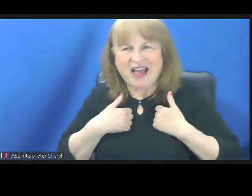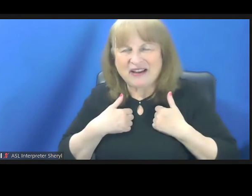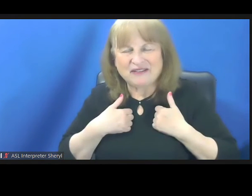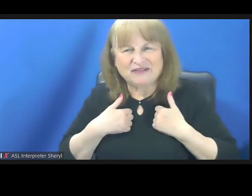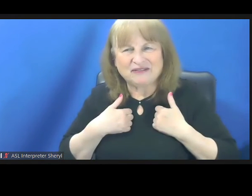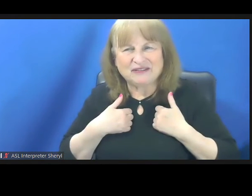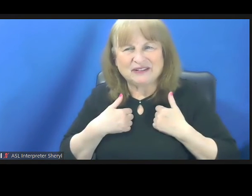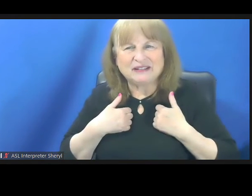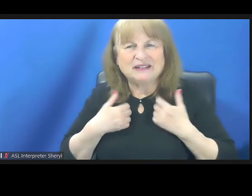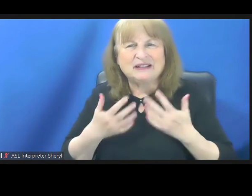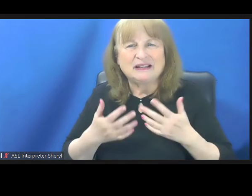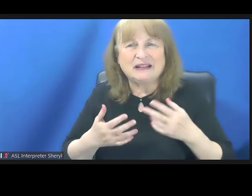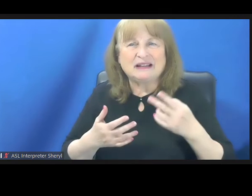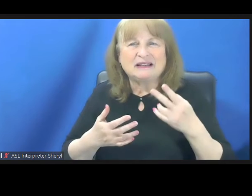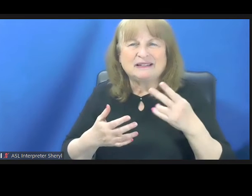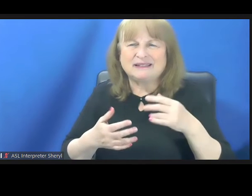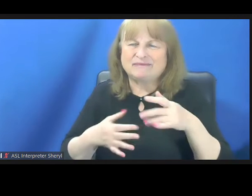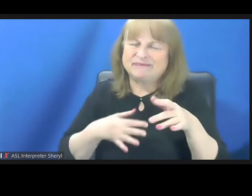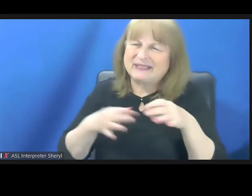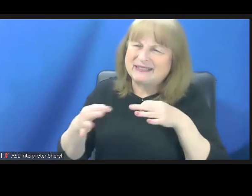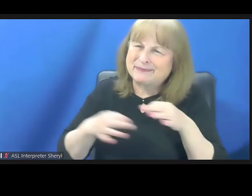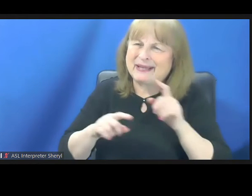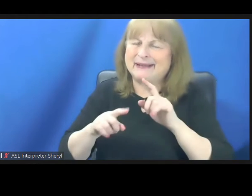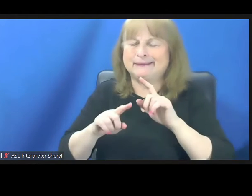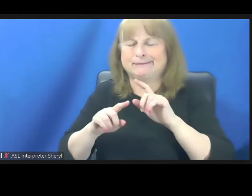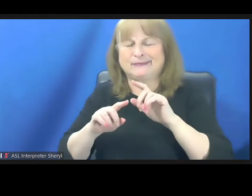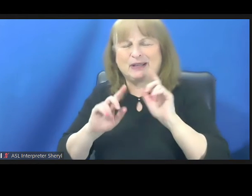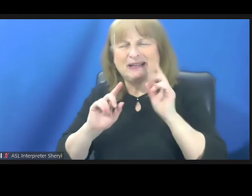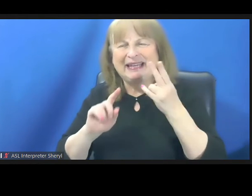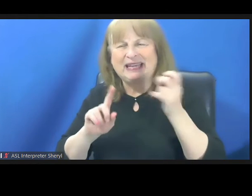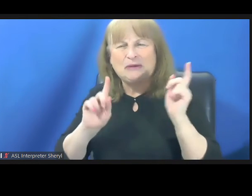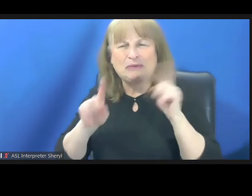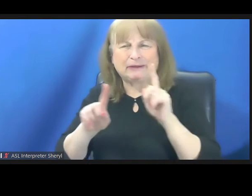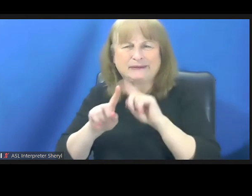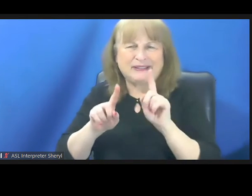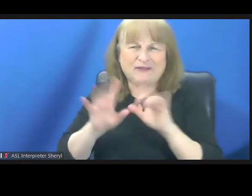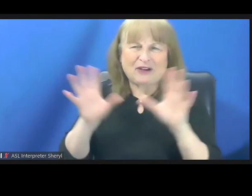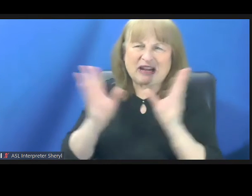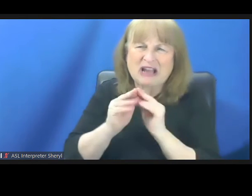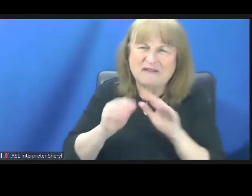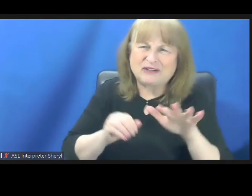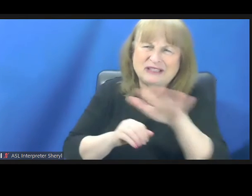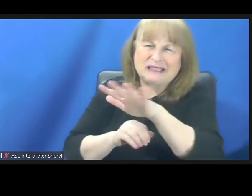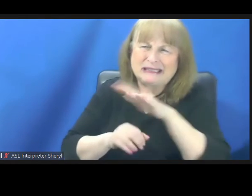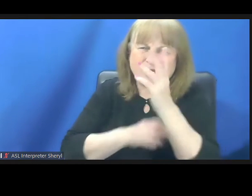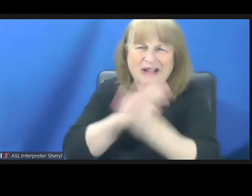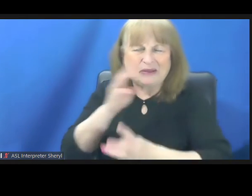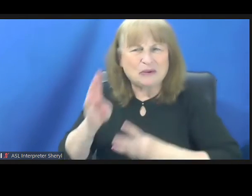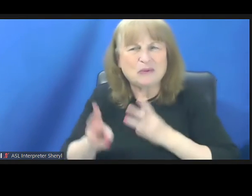through having gone to all kinds of conferences in around the world.